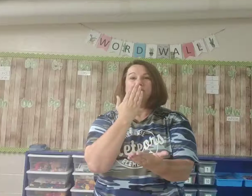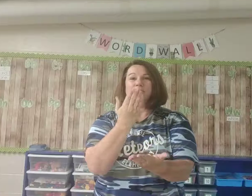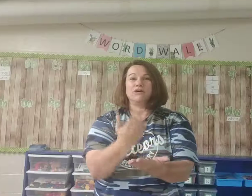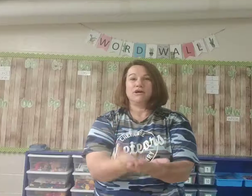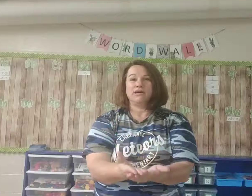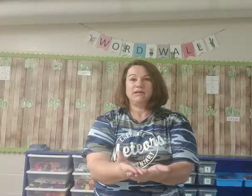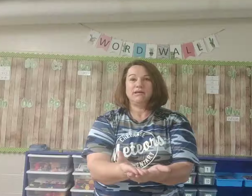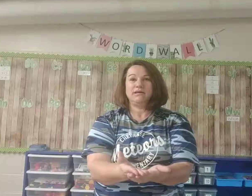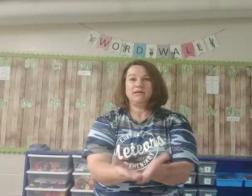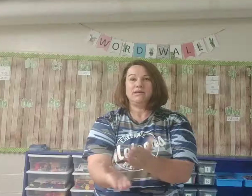Good